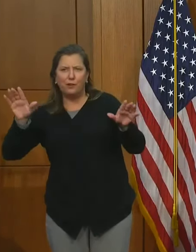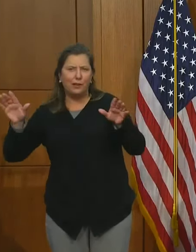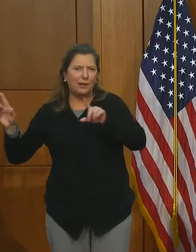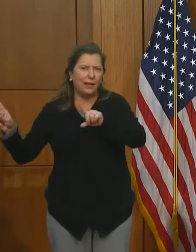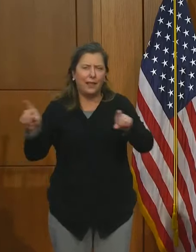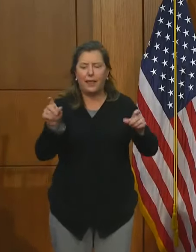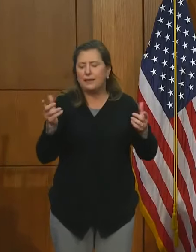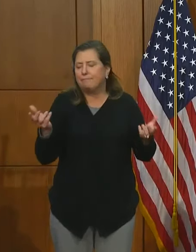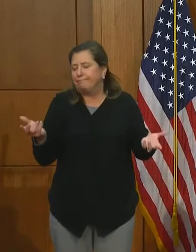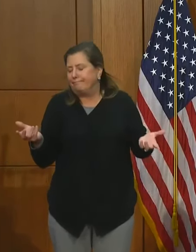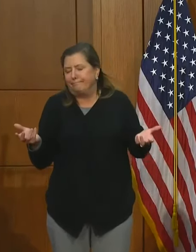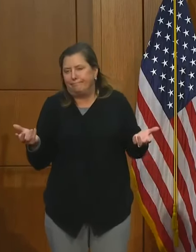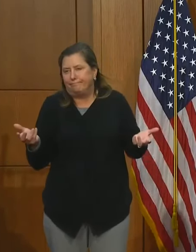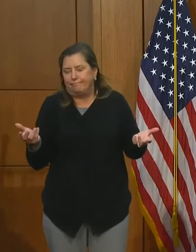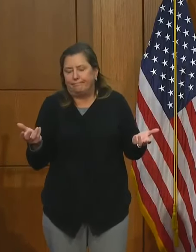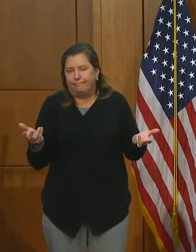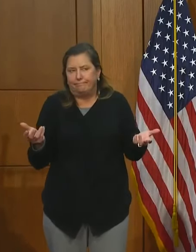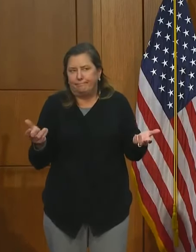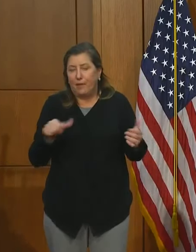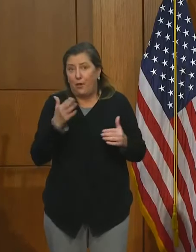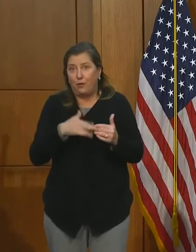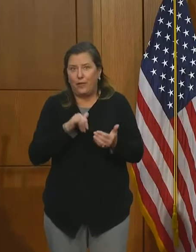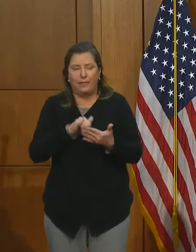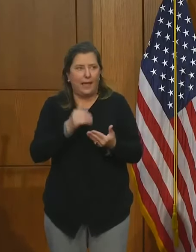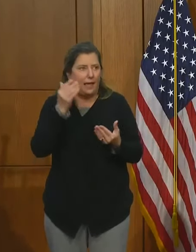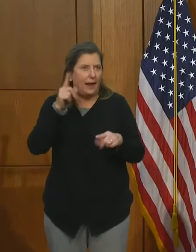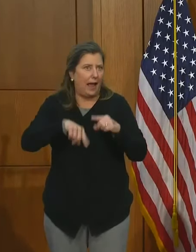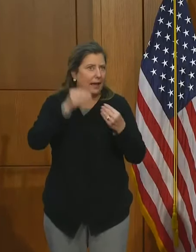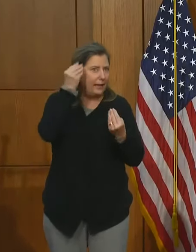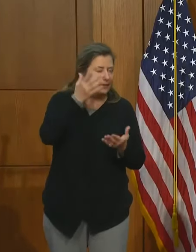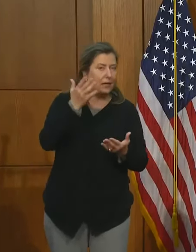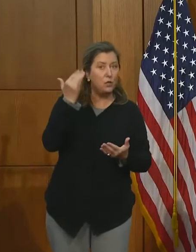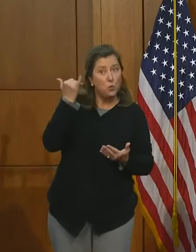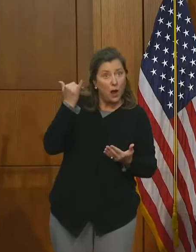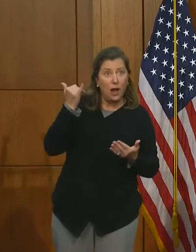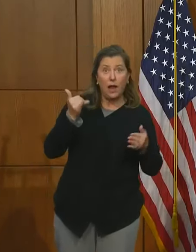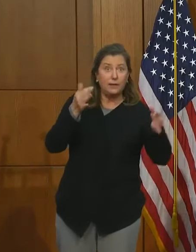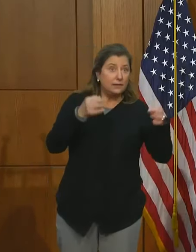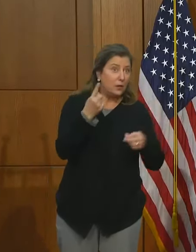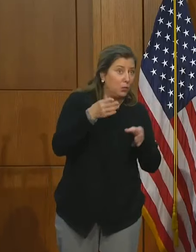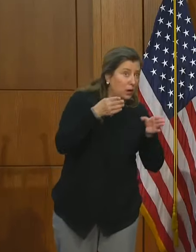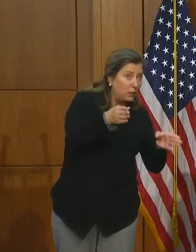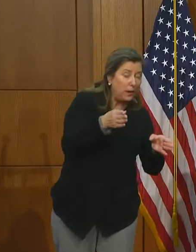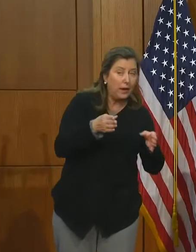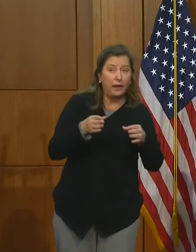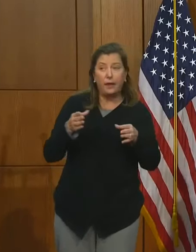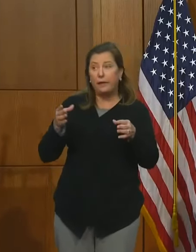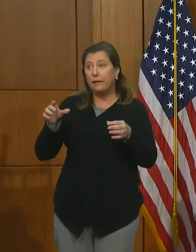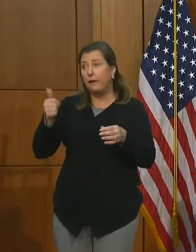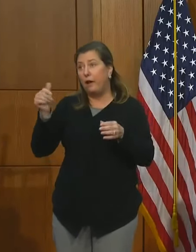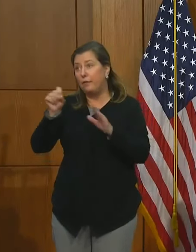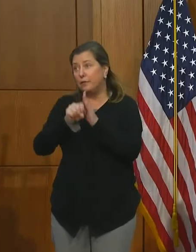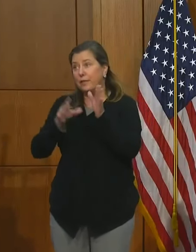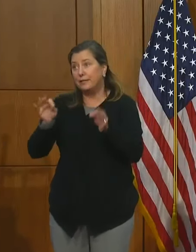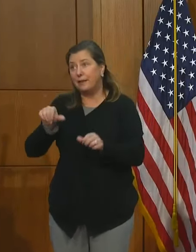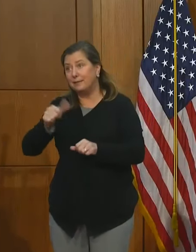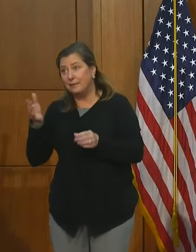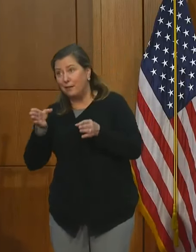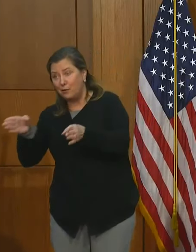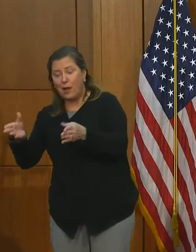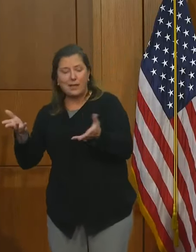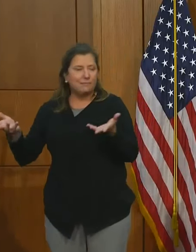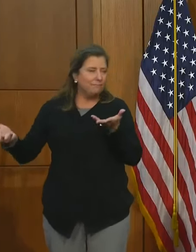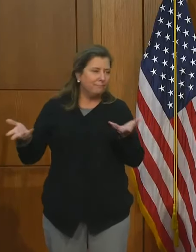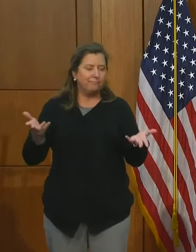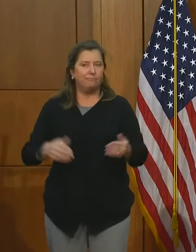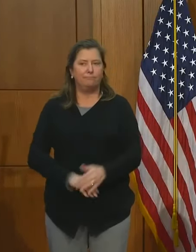way, I can't tell you that there's some particular reason that one state would choose to do it one way or